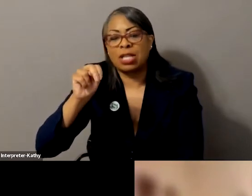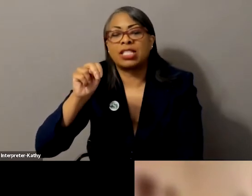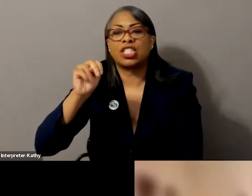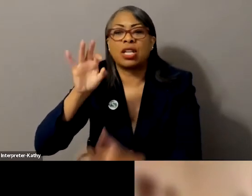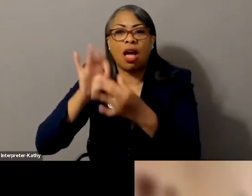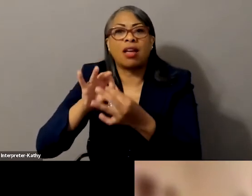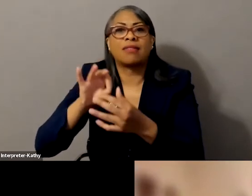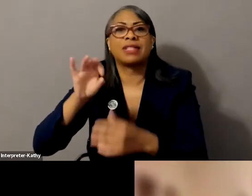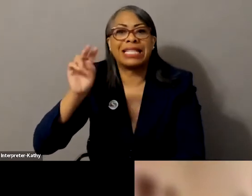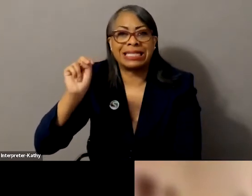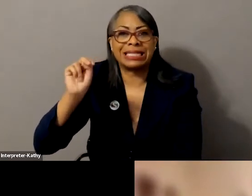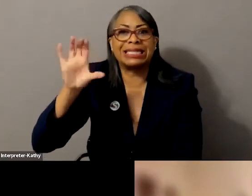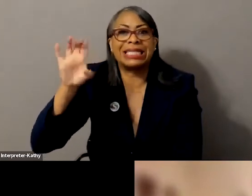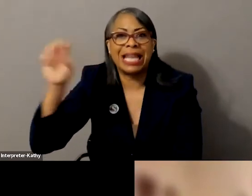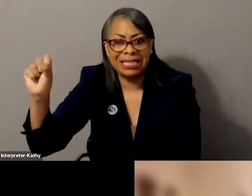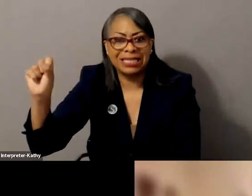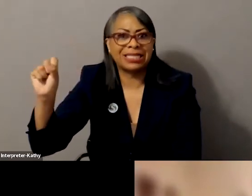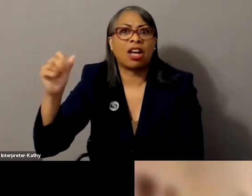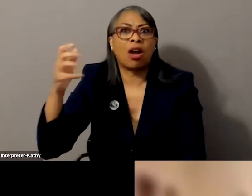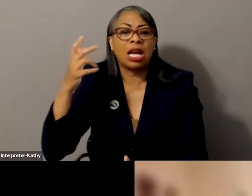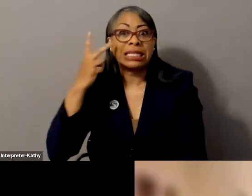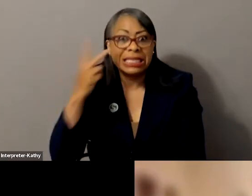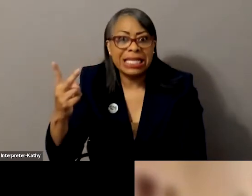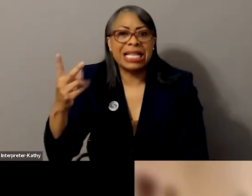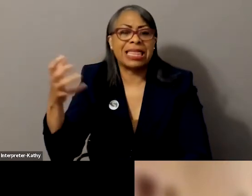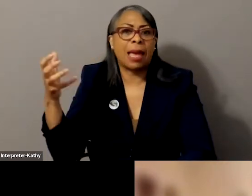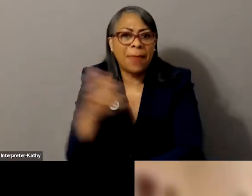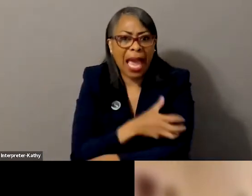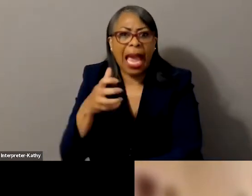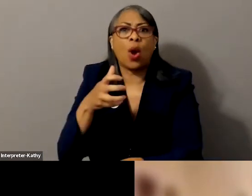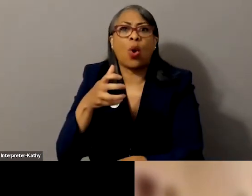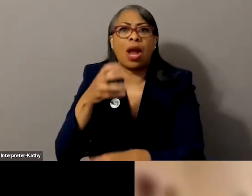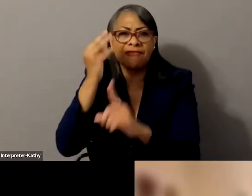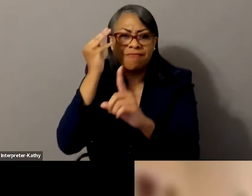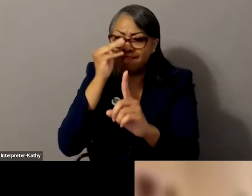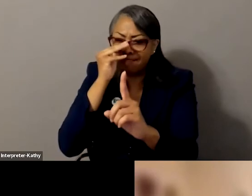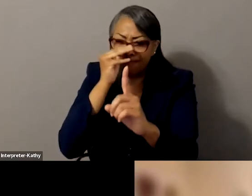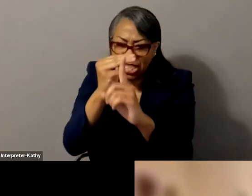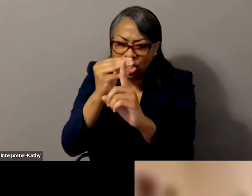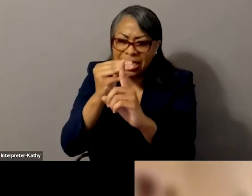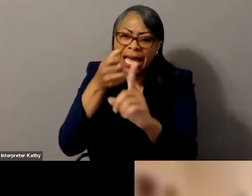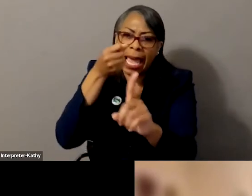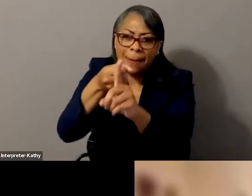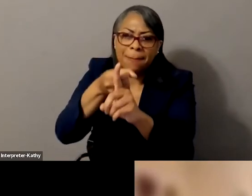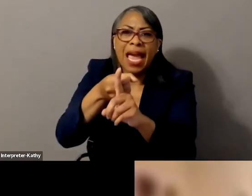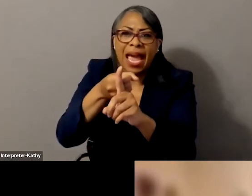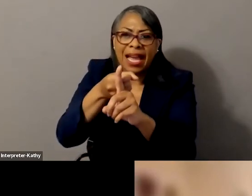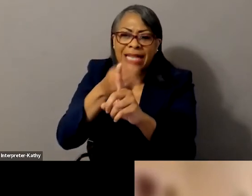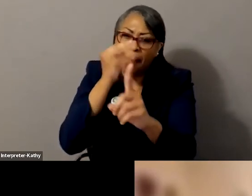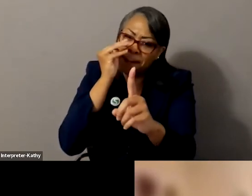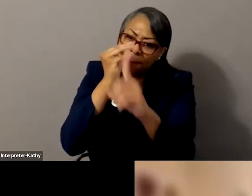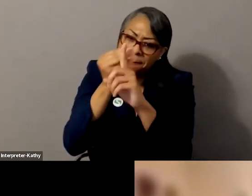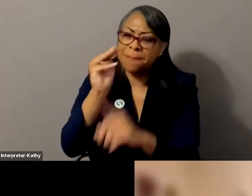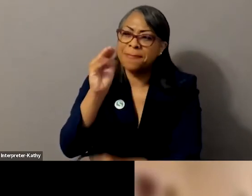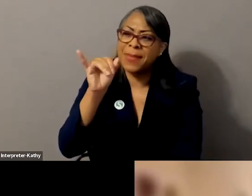seen the power of mission impact through partnerships. There's that term again, mission